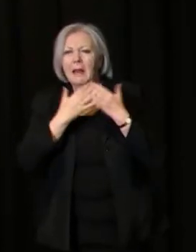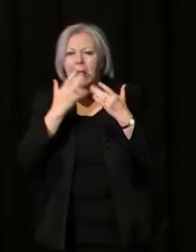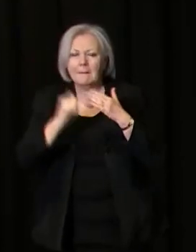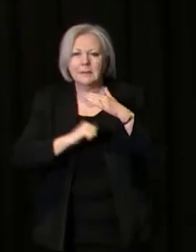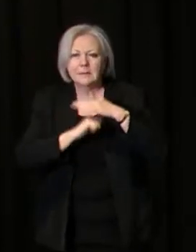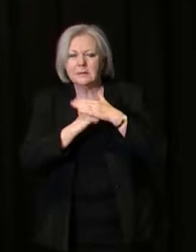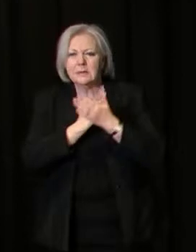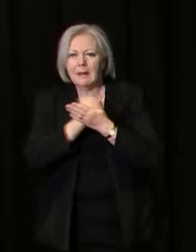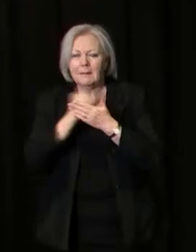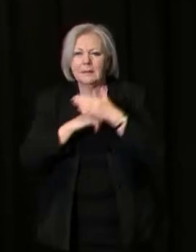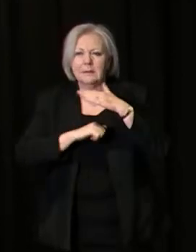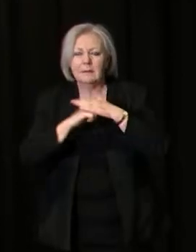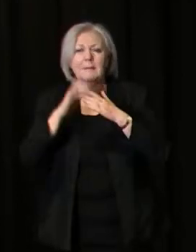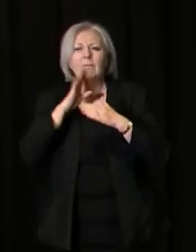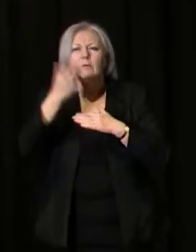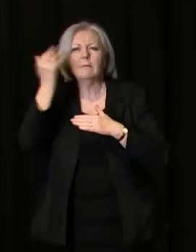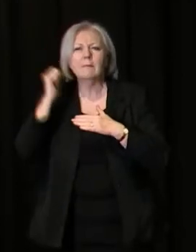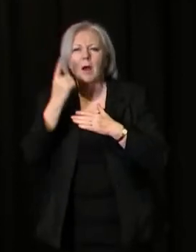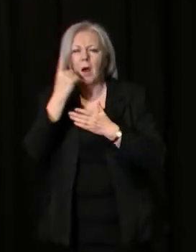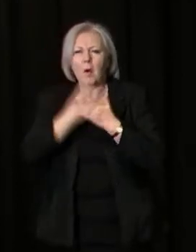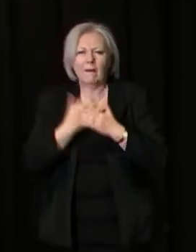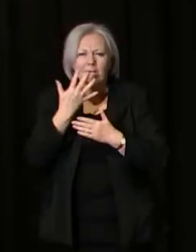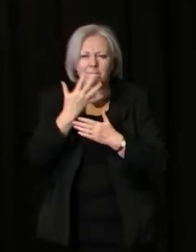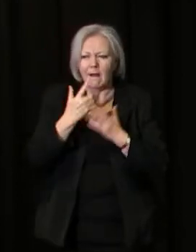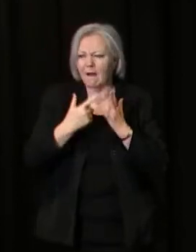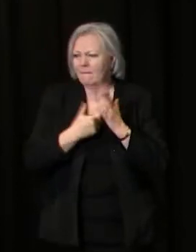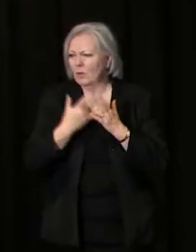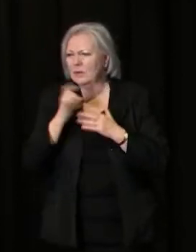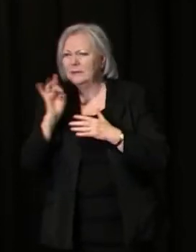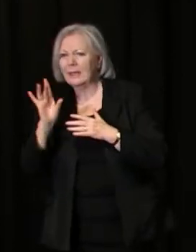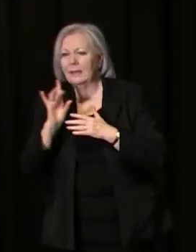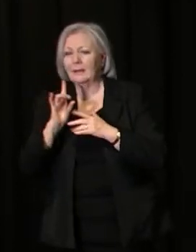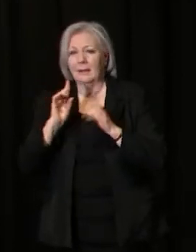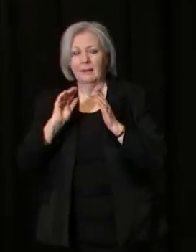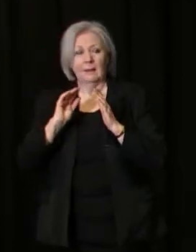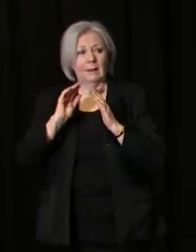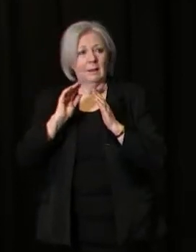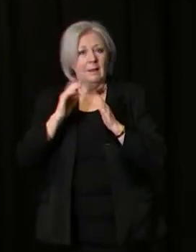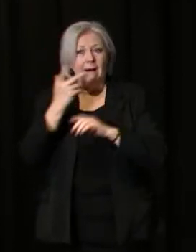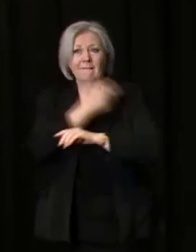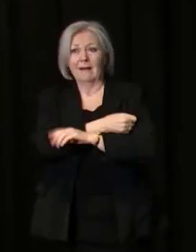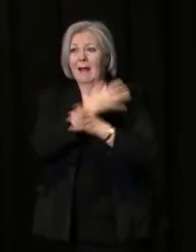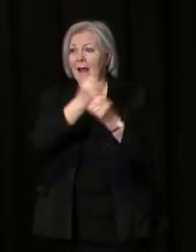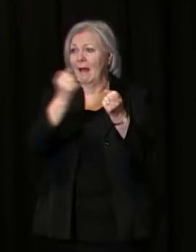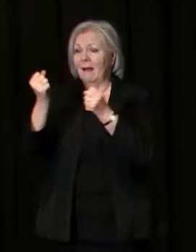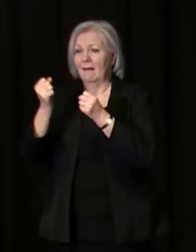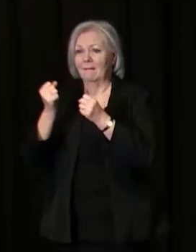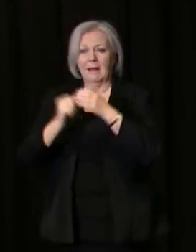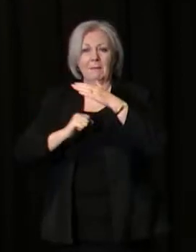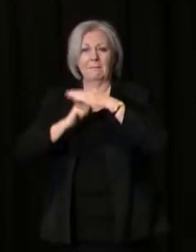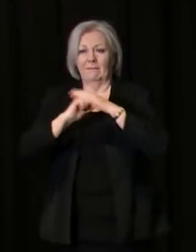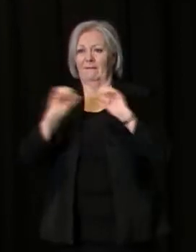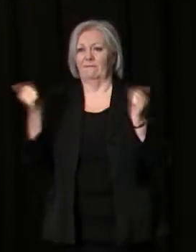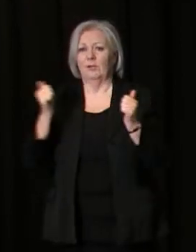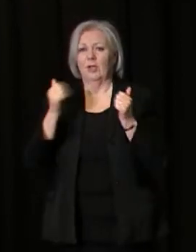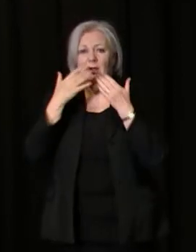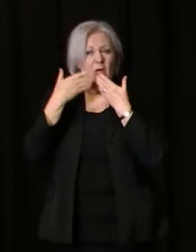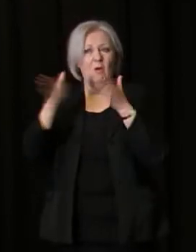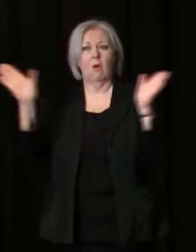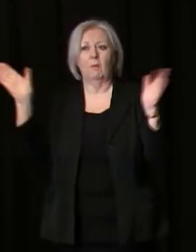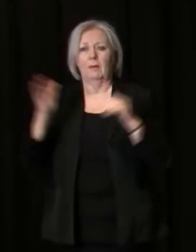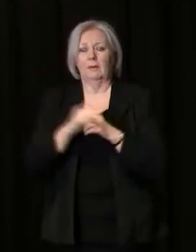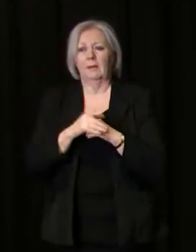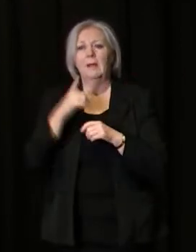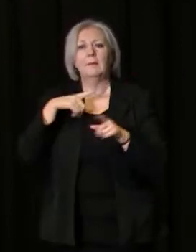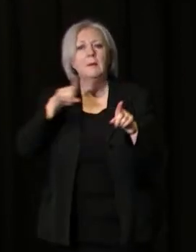the limits that we've had to have in place because we didn't have a vaccine, we don't need those limits anymore. Because by that stage, 9 out of 10